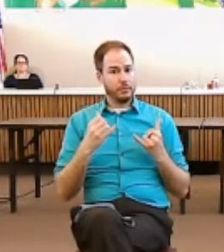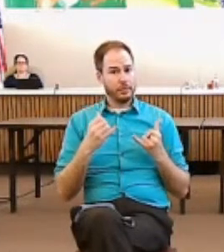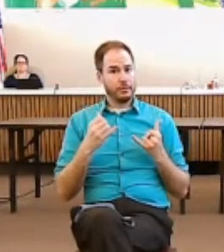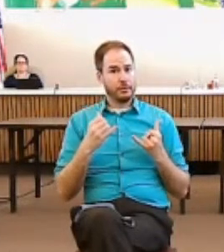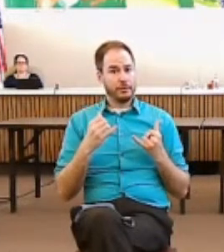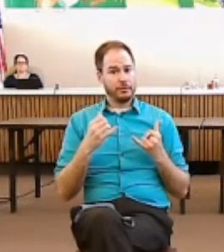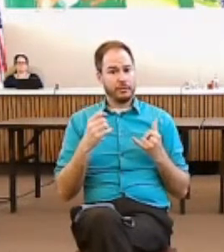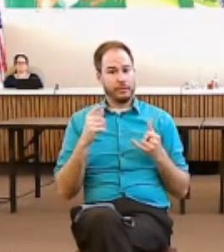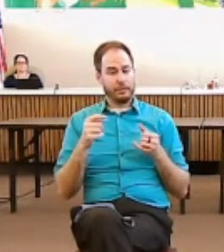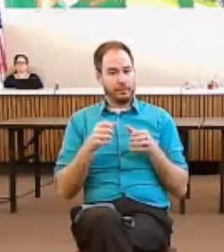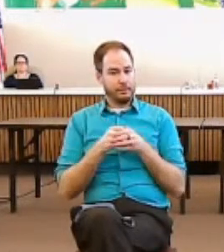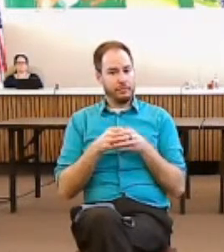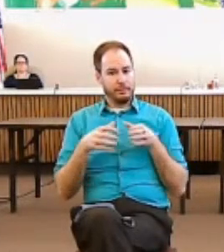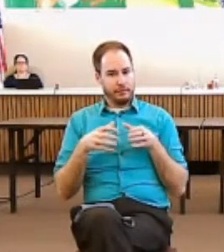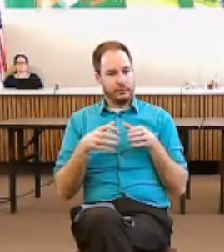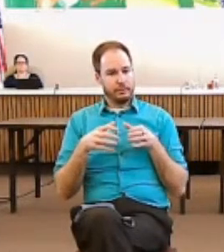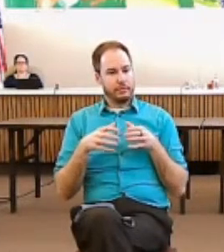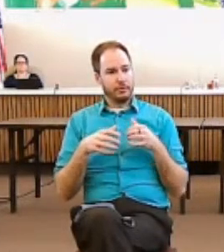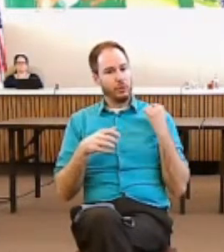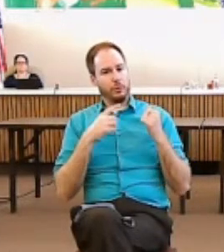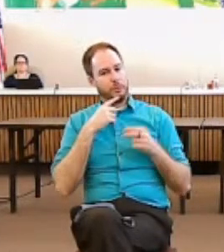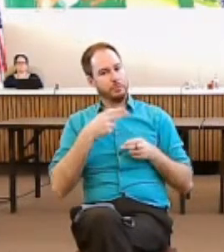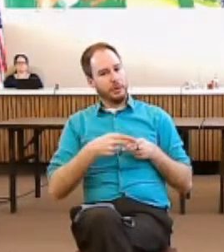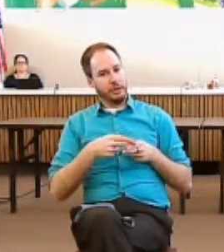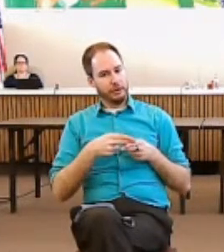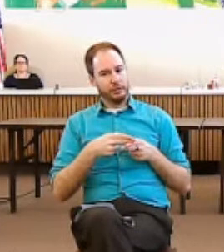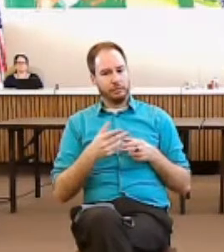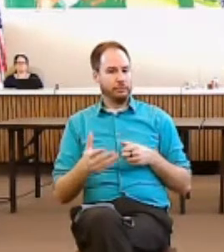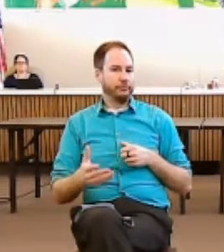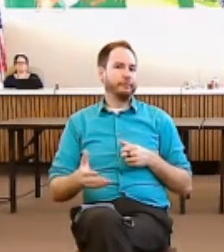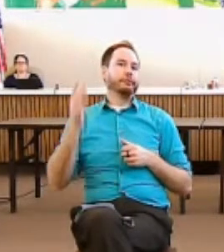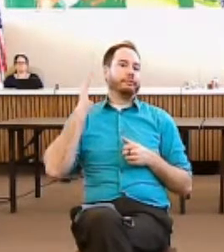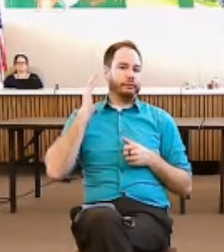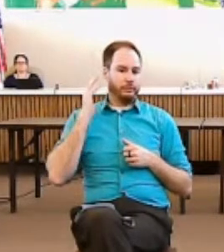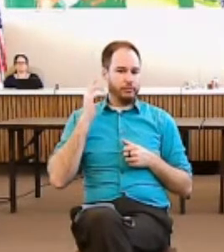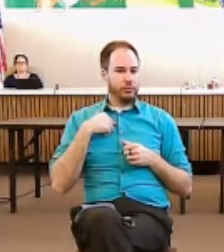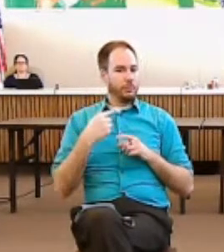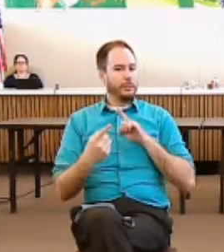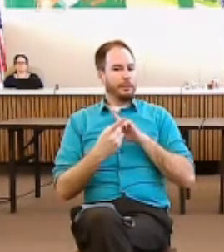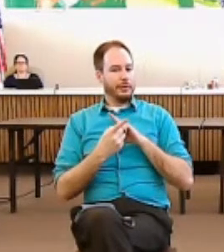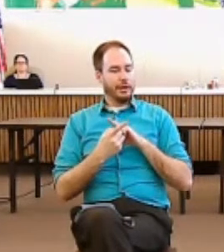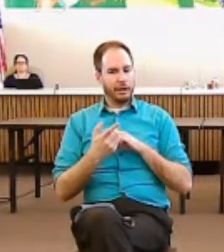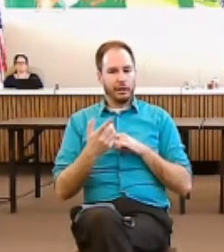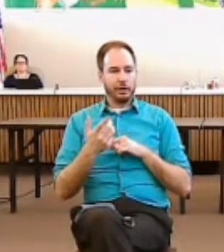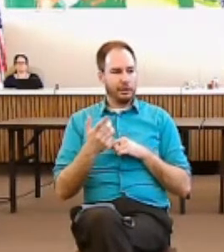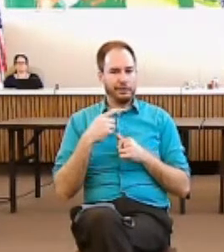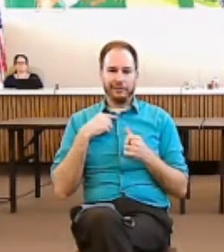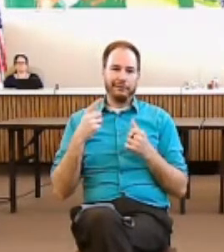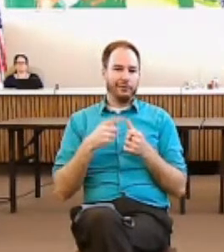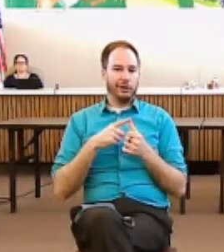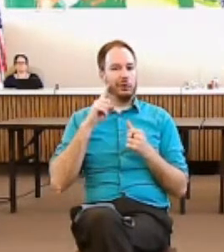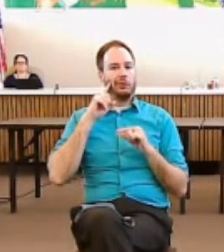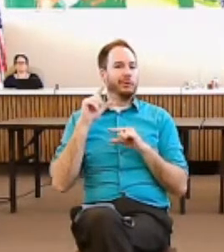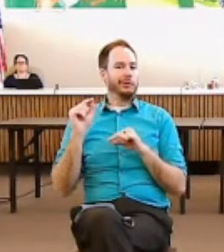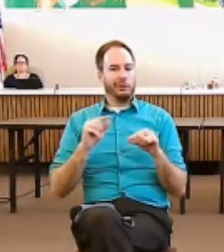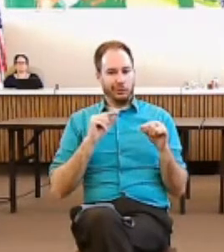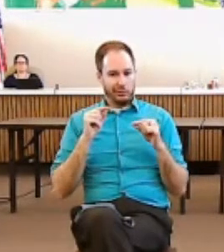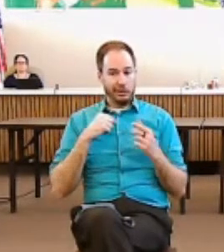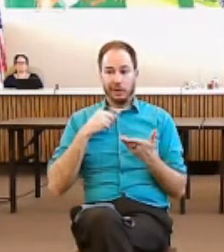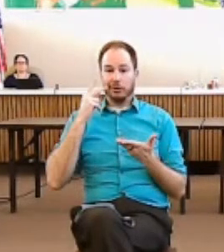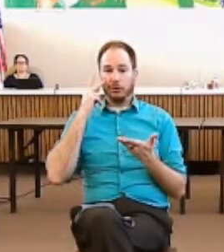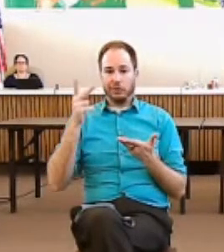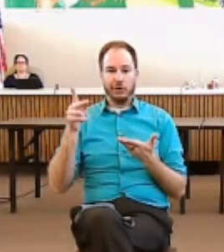the density, you had mentioned a long time ago when I met with you, when I first got word that when I